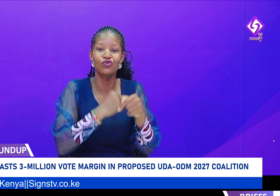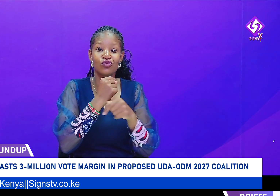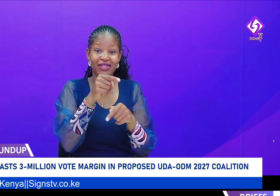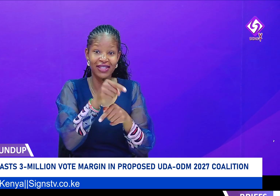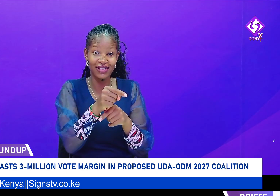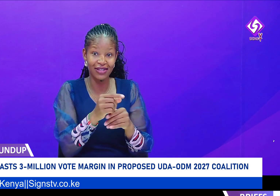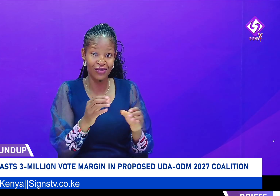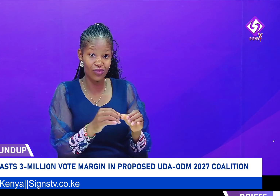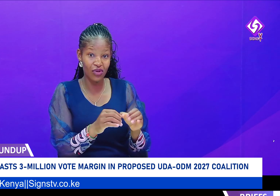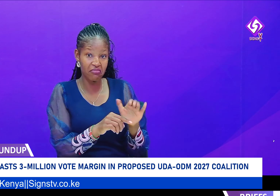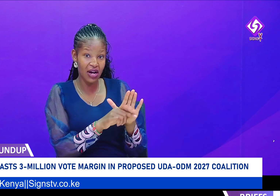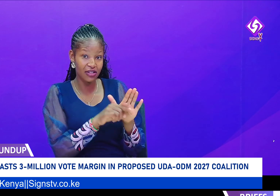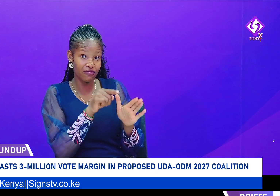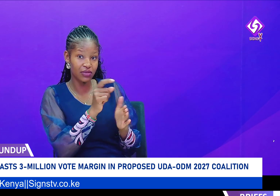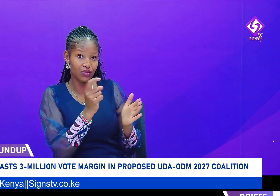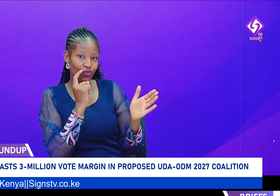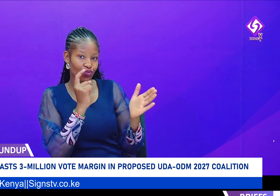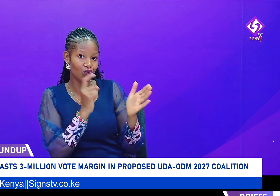2 to 3 million votes.